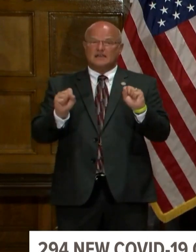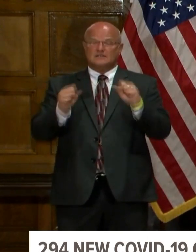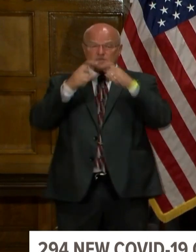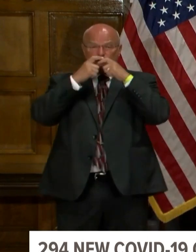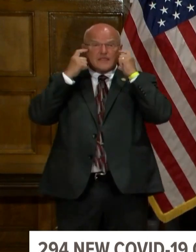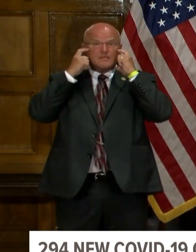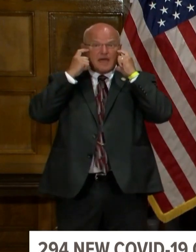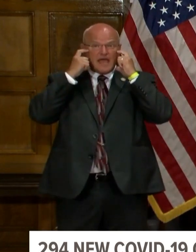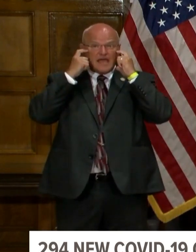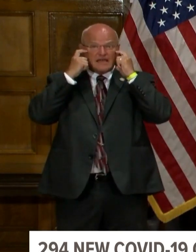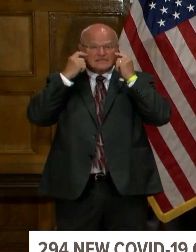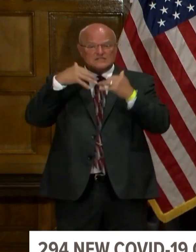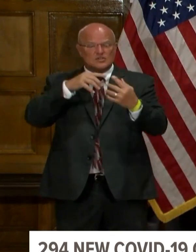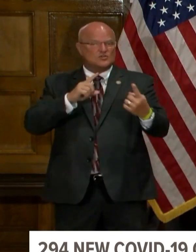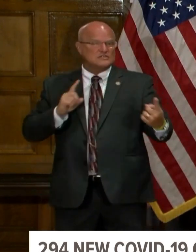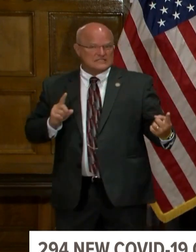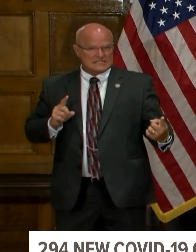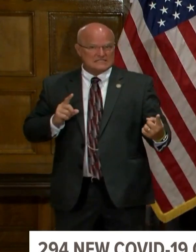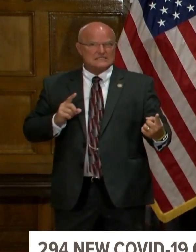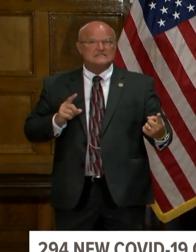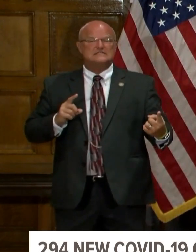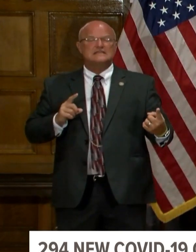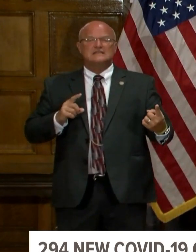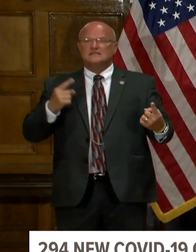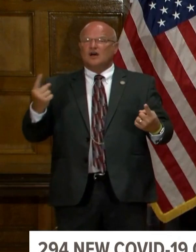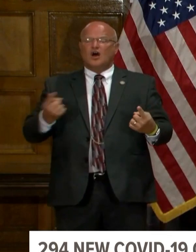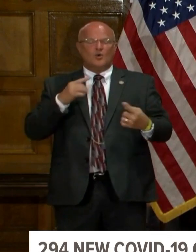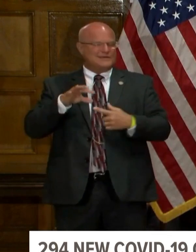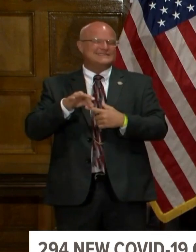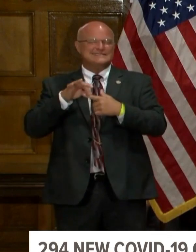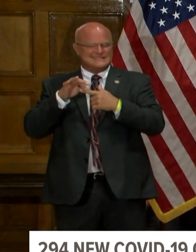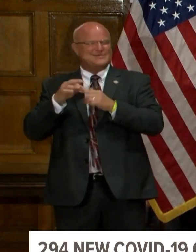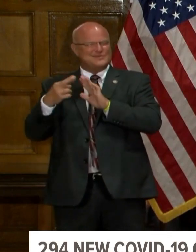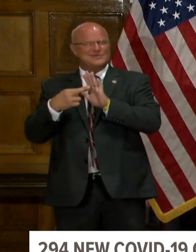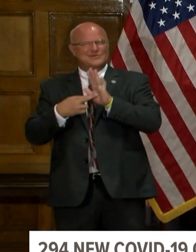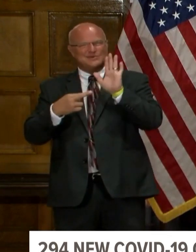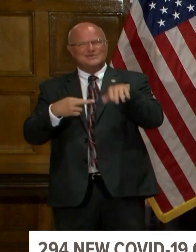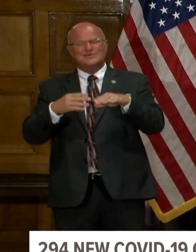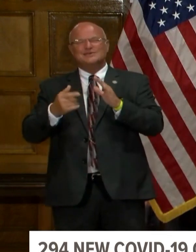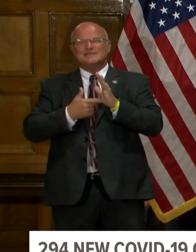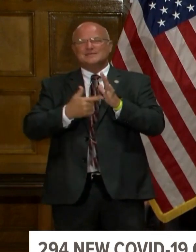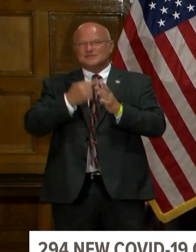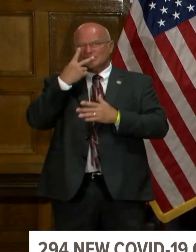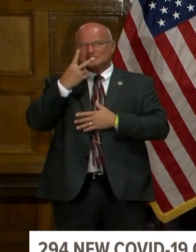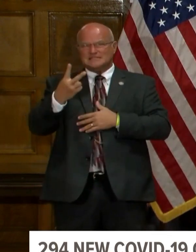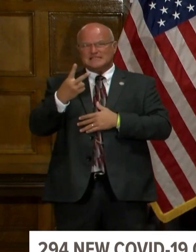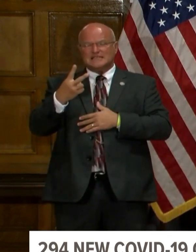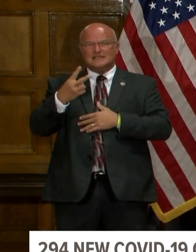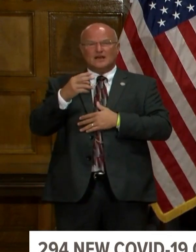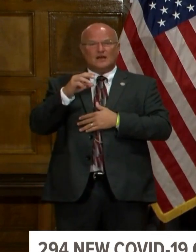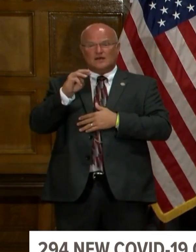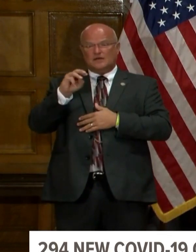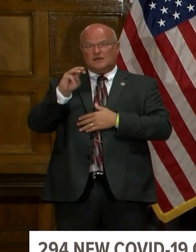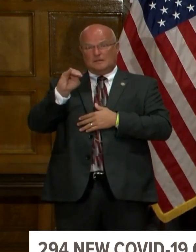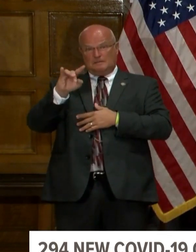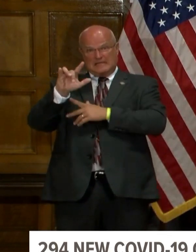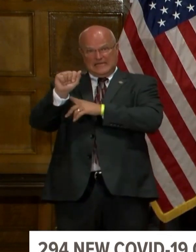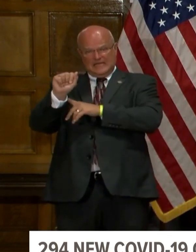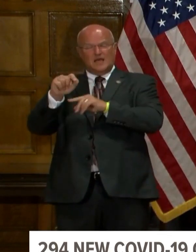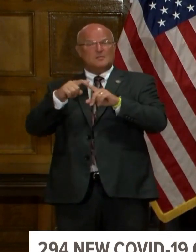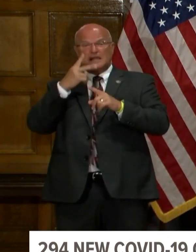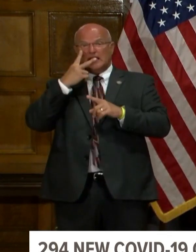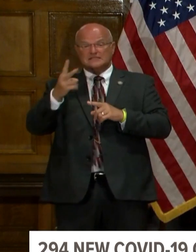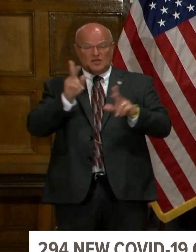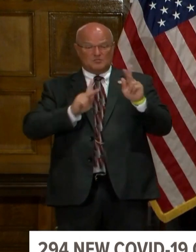wear their masks, to socially distance. There's always exceptions to it. Sometimes you see those on social media, but I